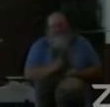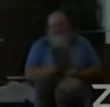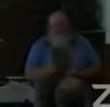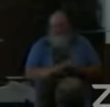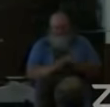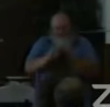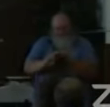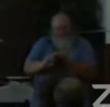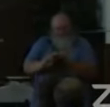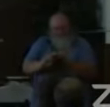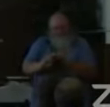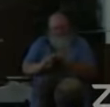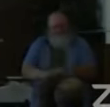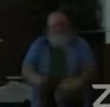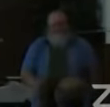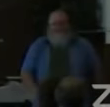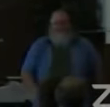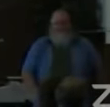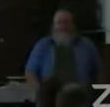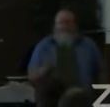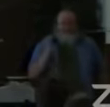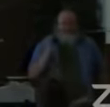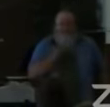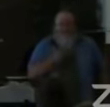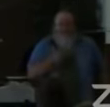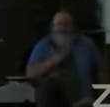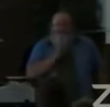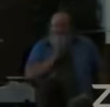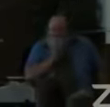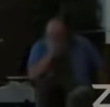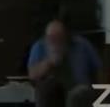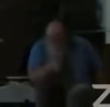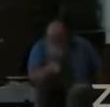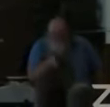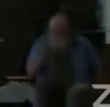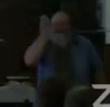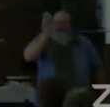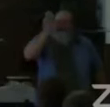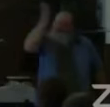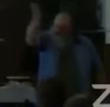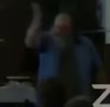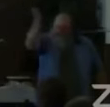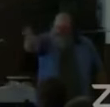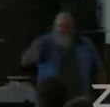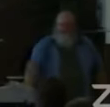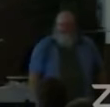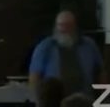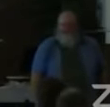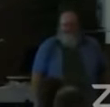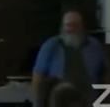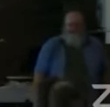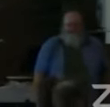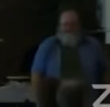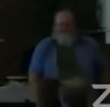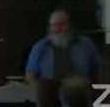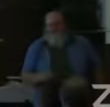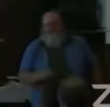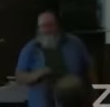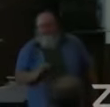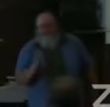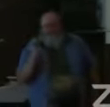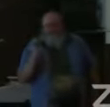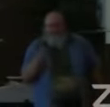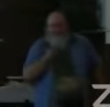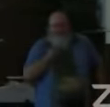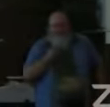he says, as we trust in him. What does that mean? The word trust, as we obey him,